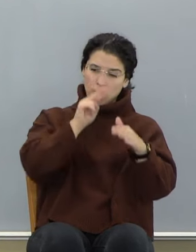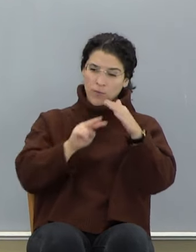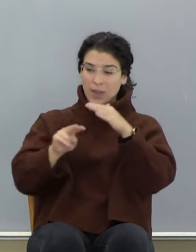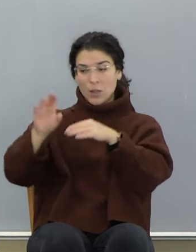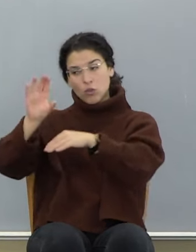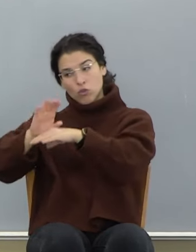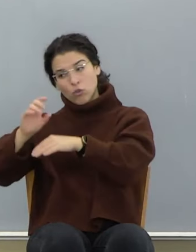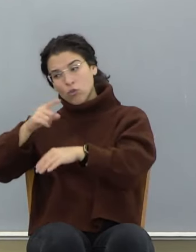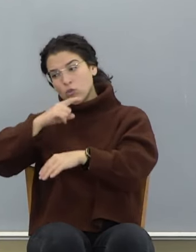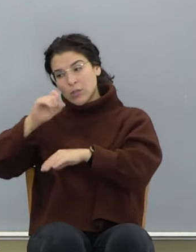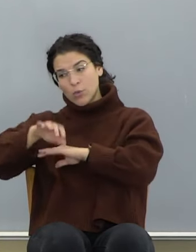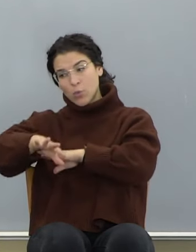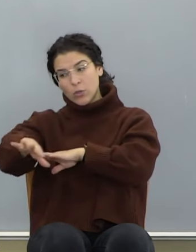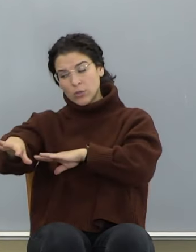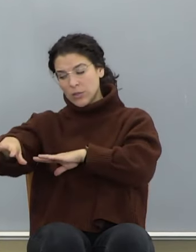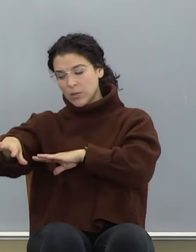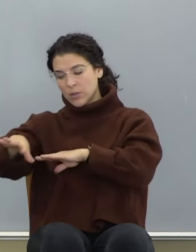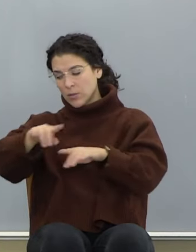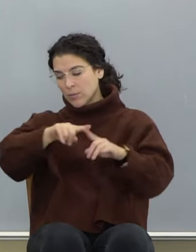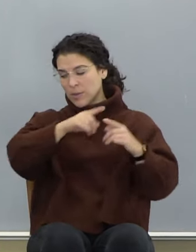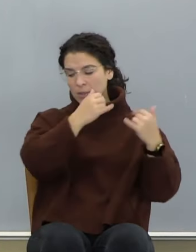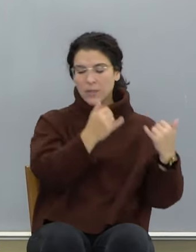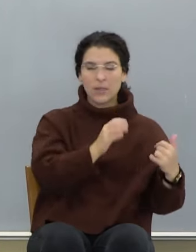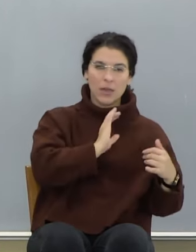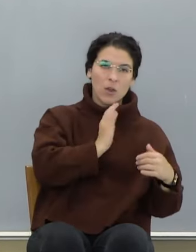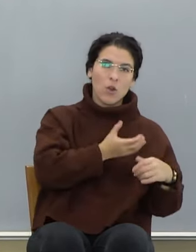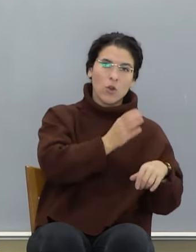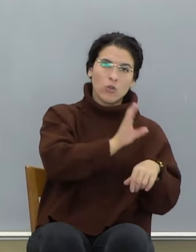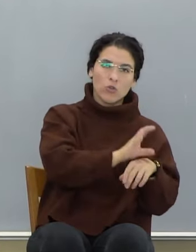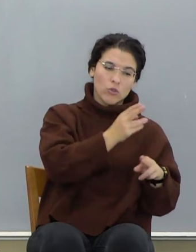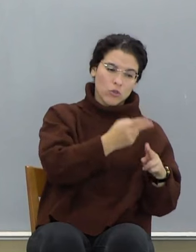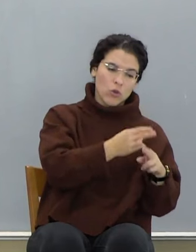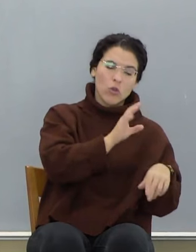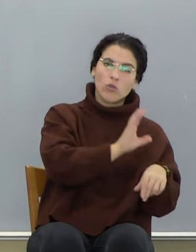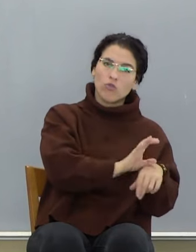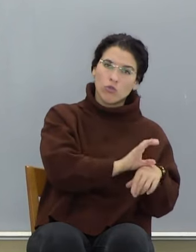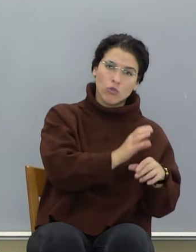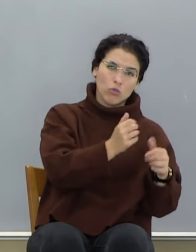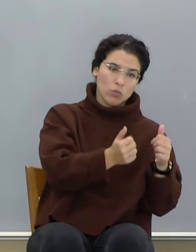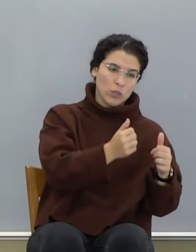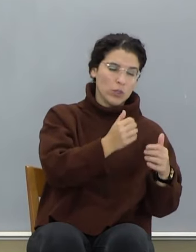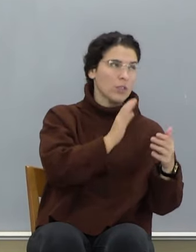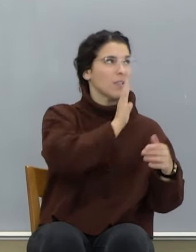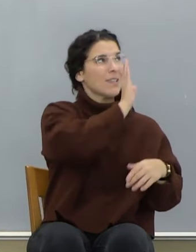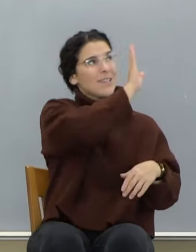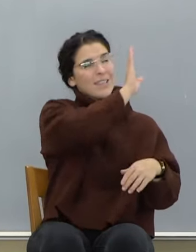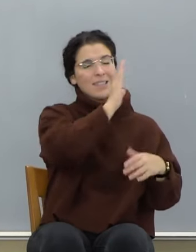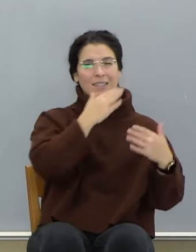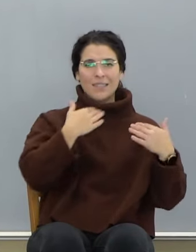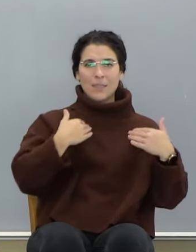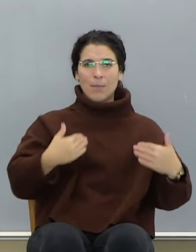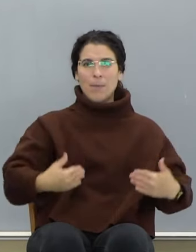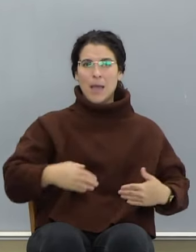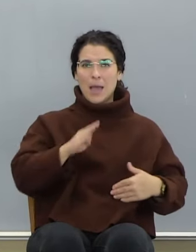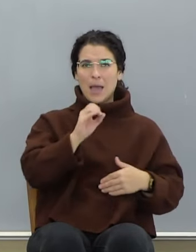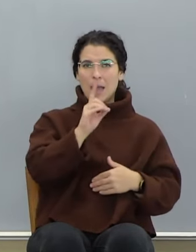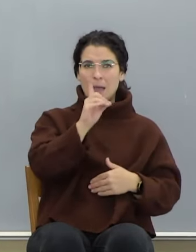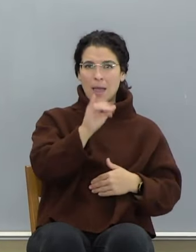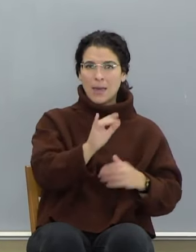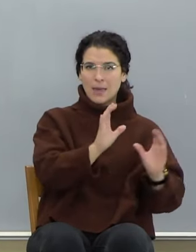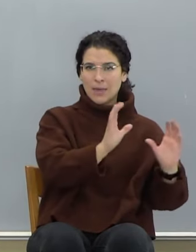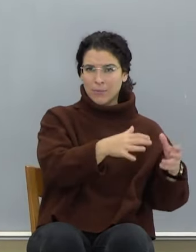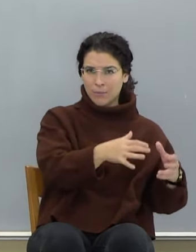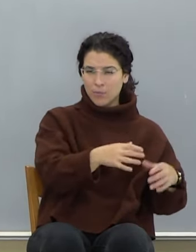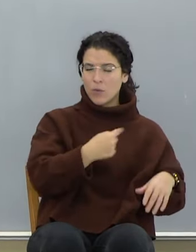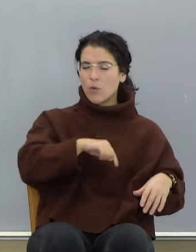wilderness. Today, our church is called the church which is his body. We have